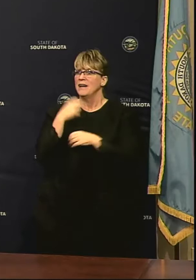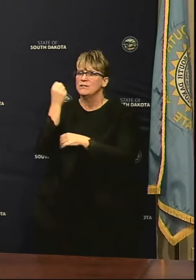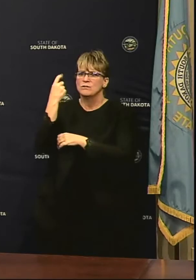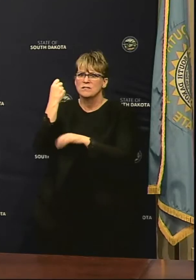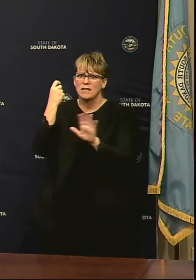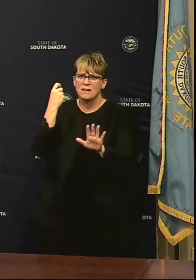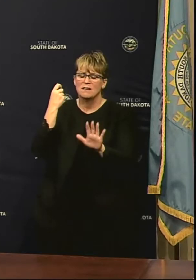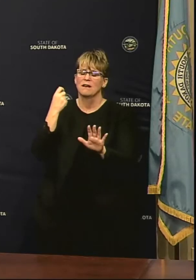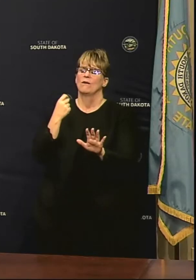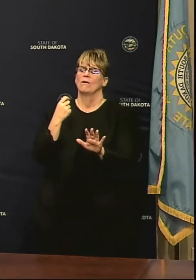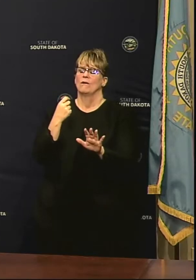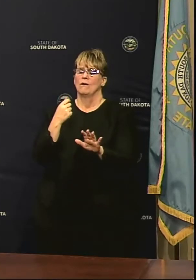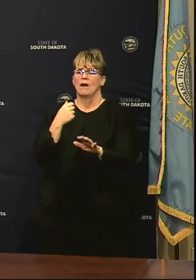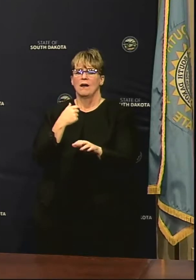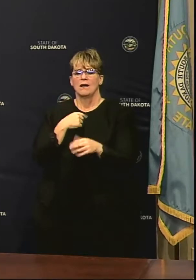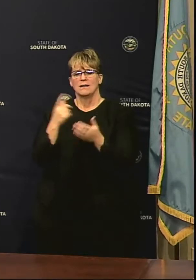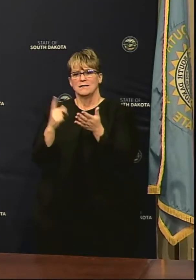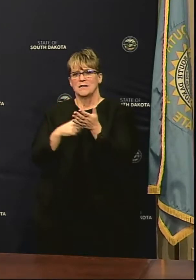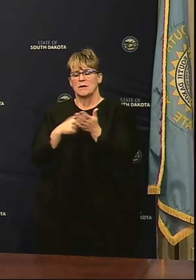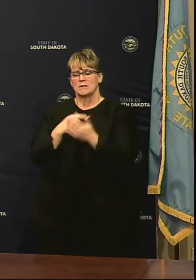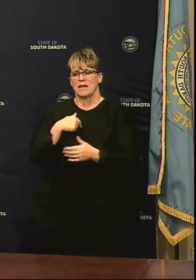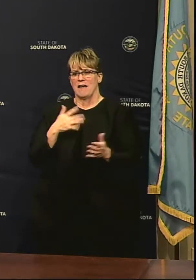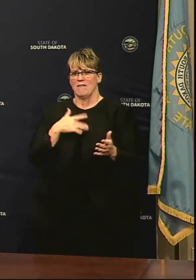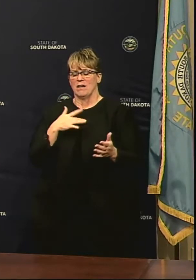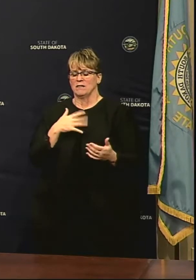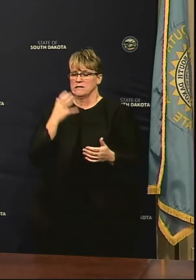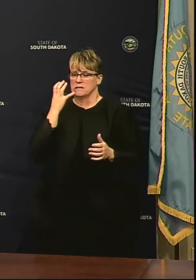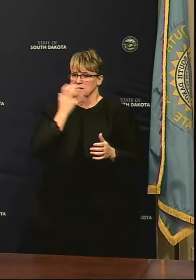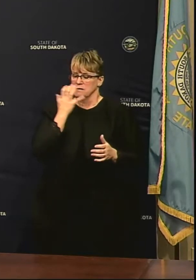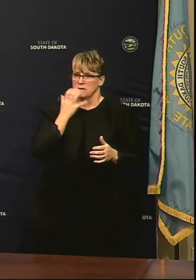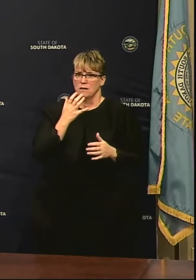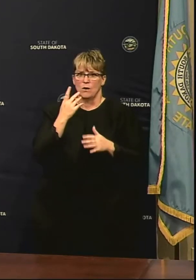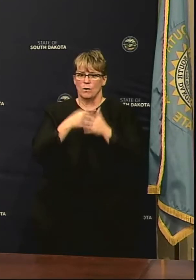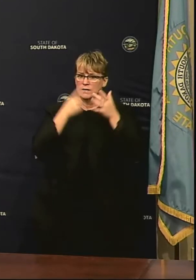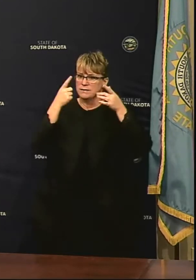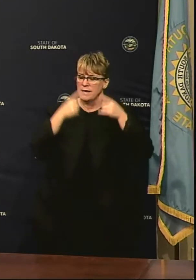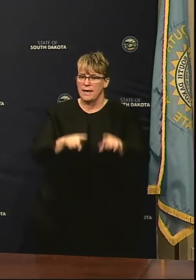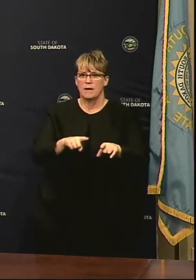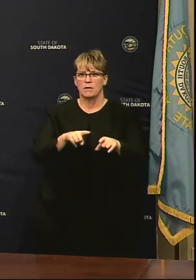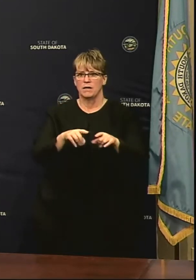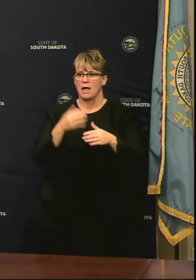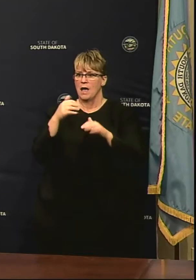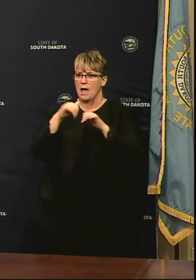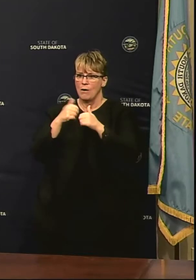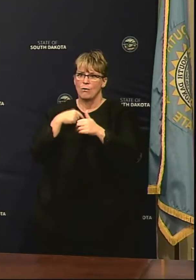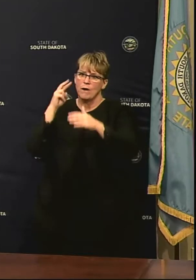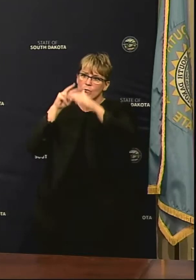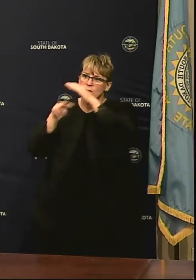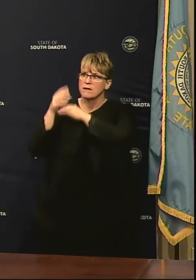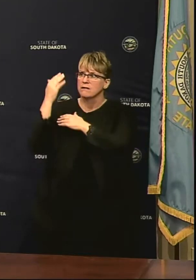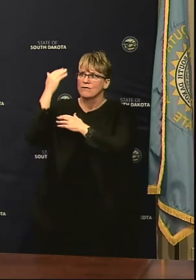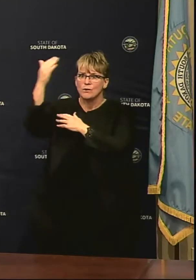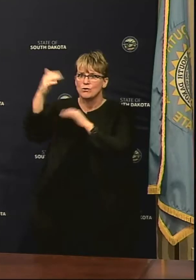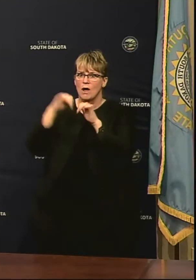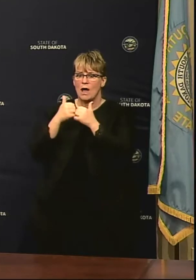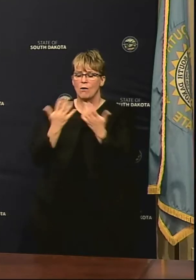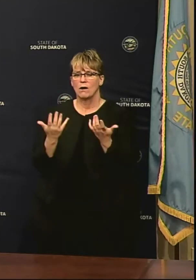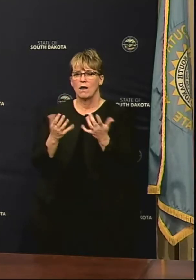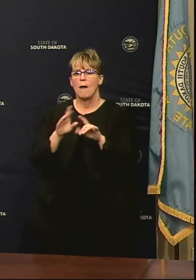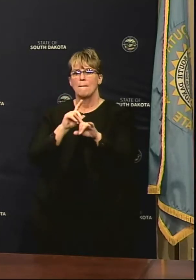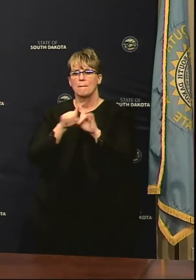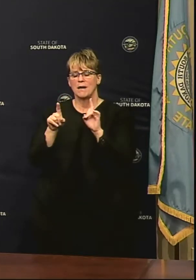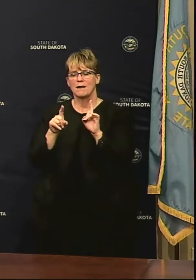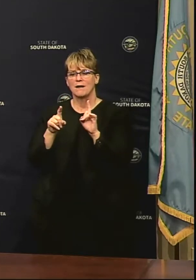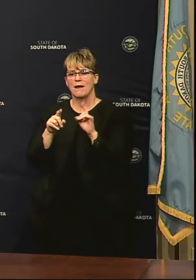that. There's times where I've felt like, boy, what's in front of us? How do I predict the future? And then I go back and I